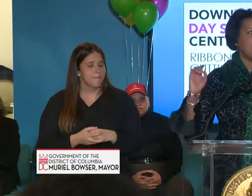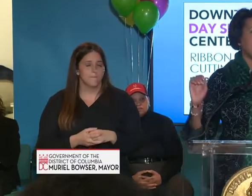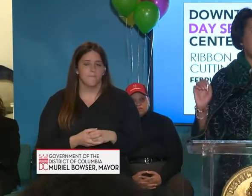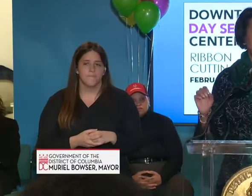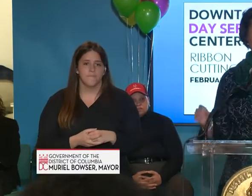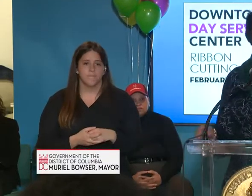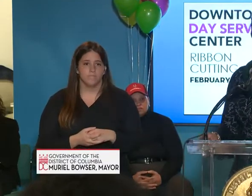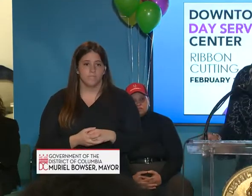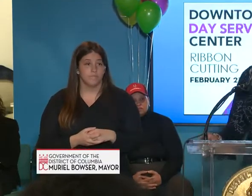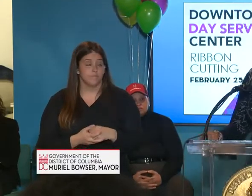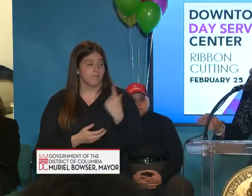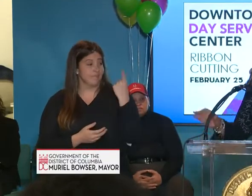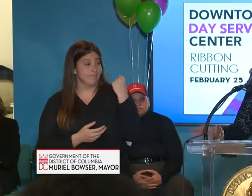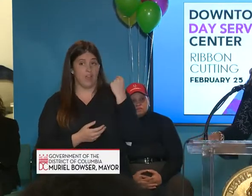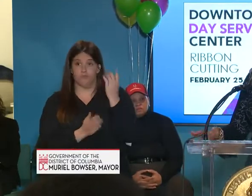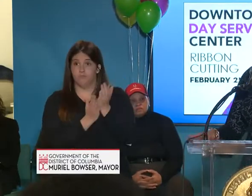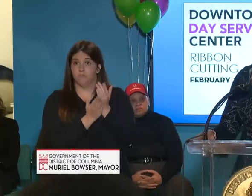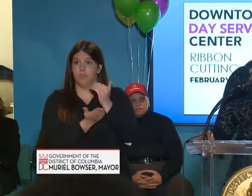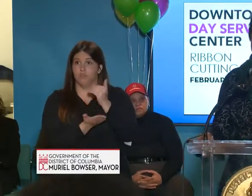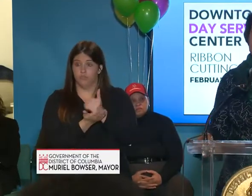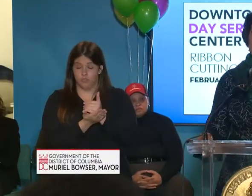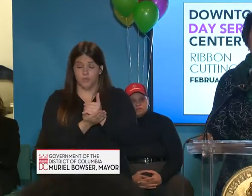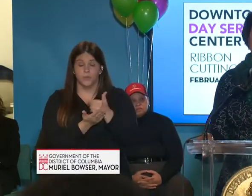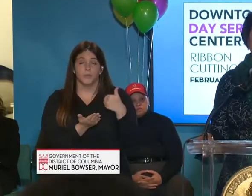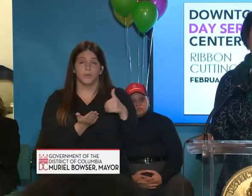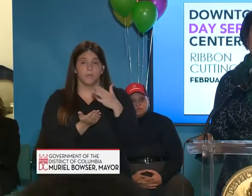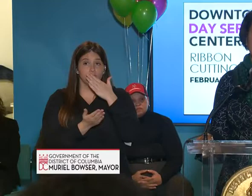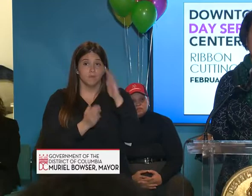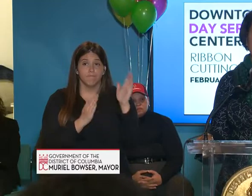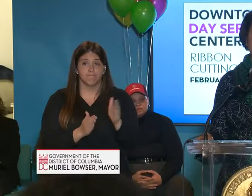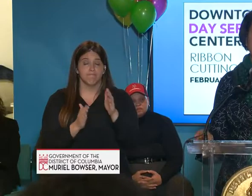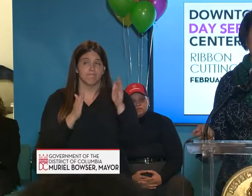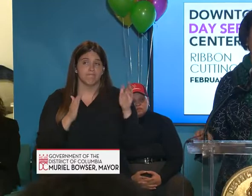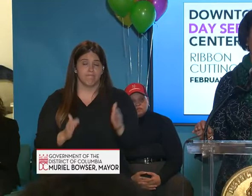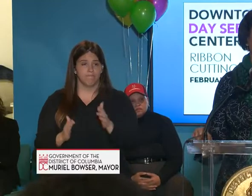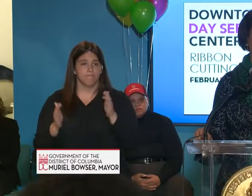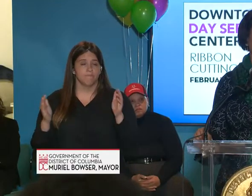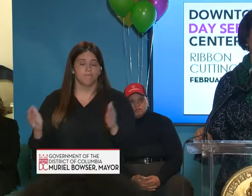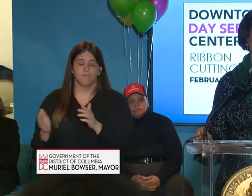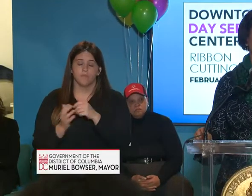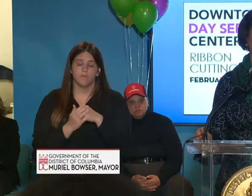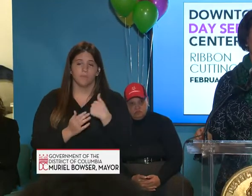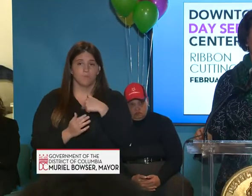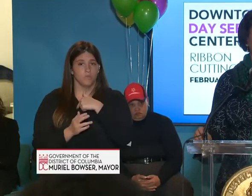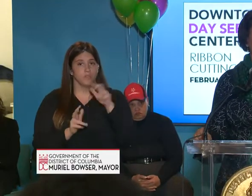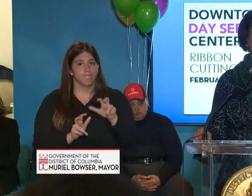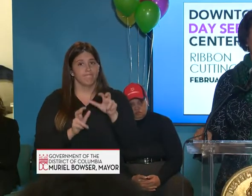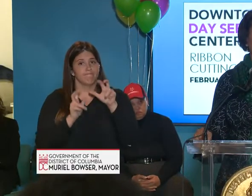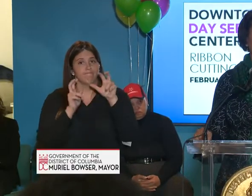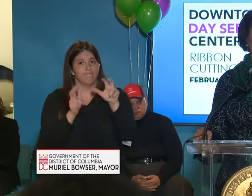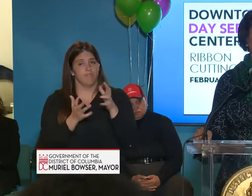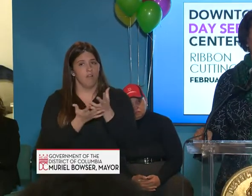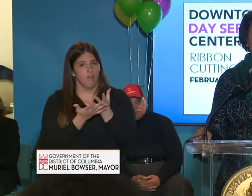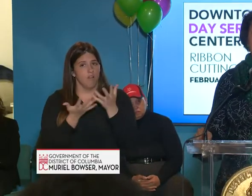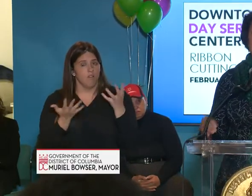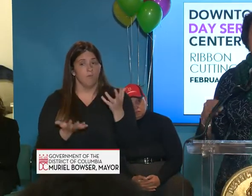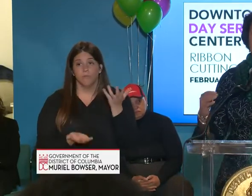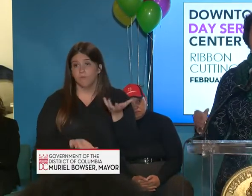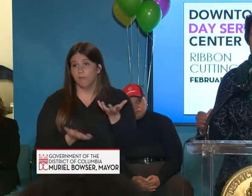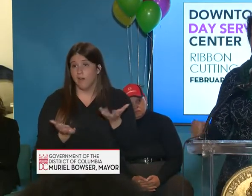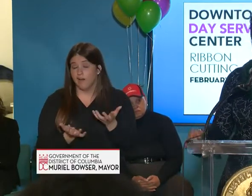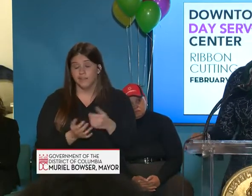we have, with last year's budget and a lot of very good planning, we're making a huge investment in